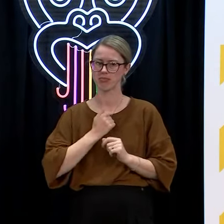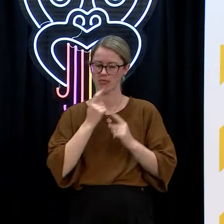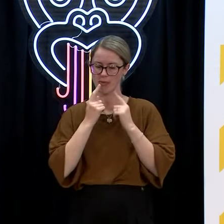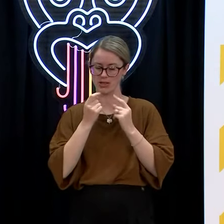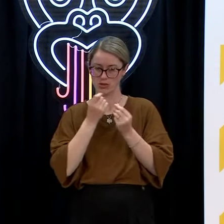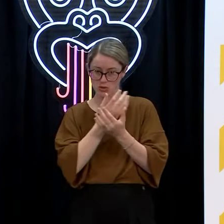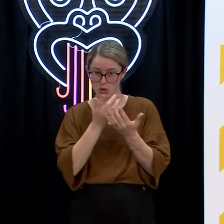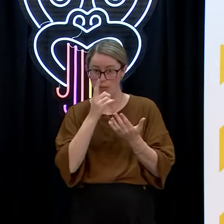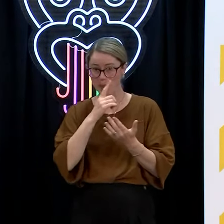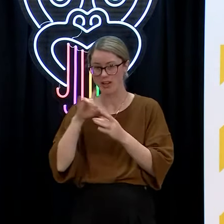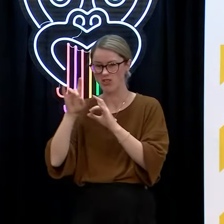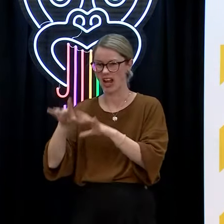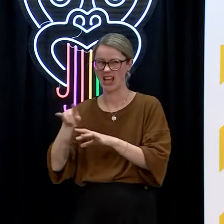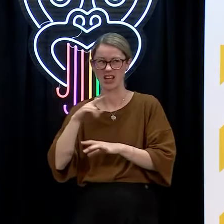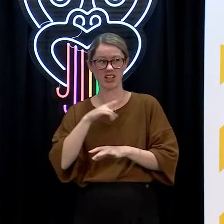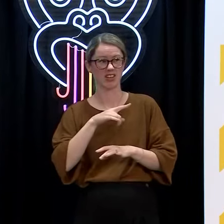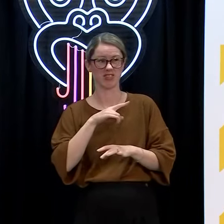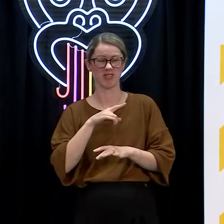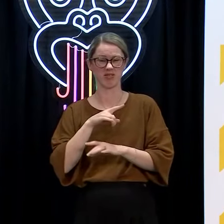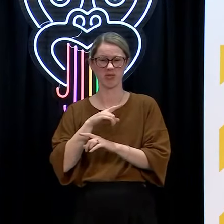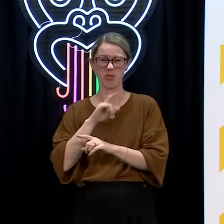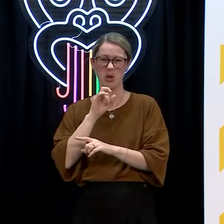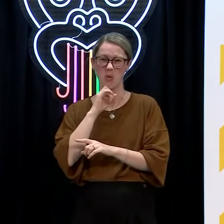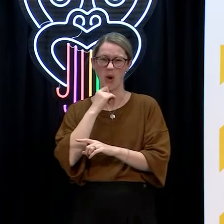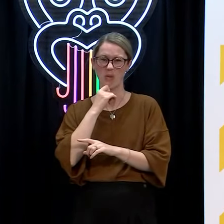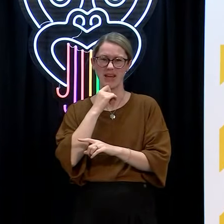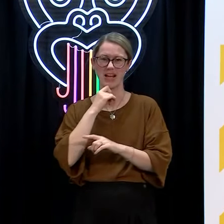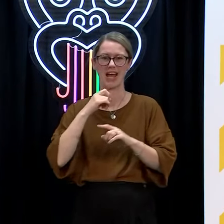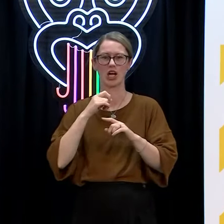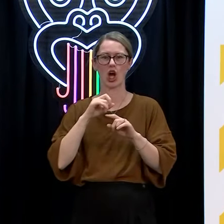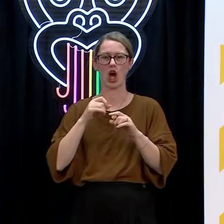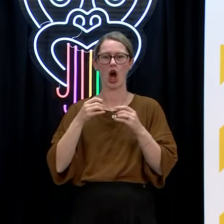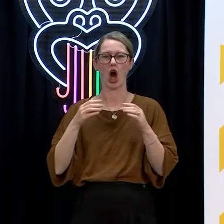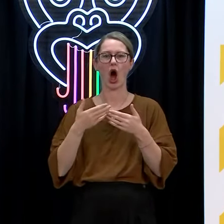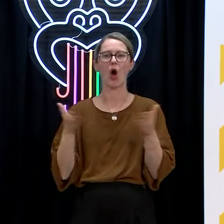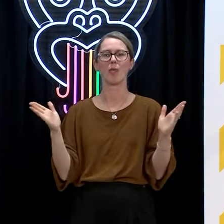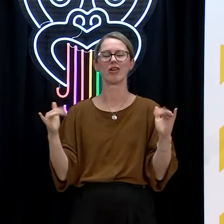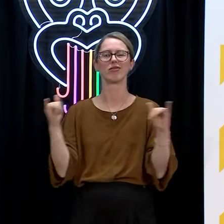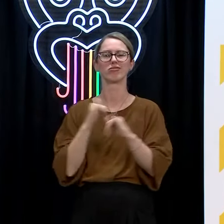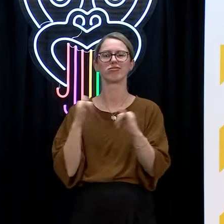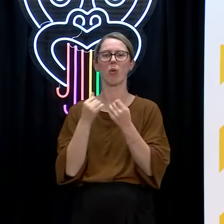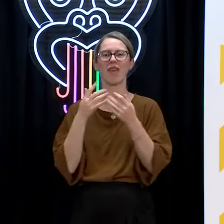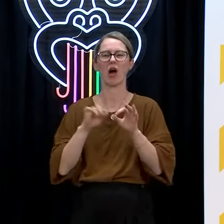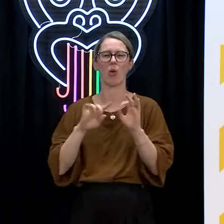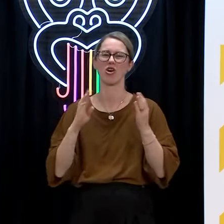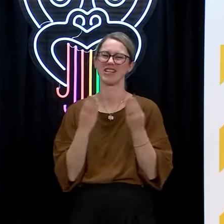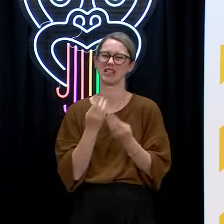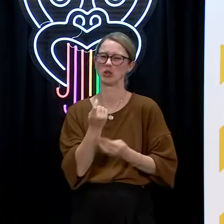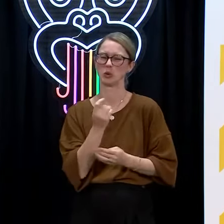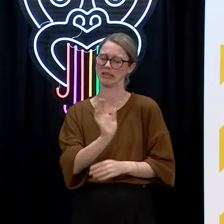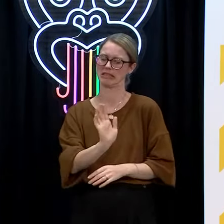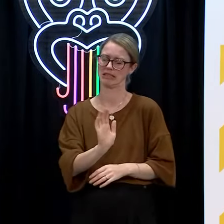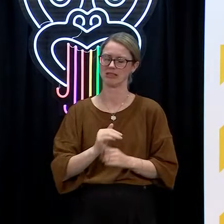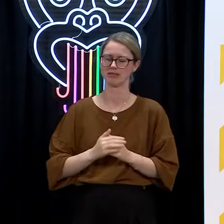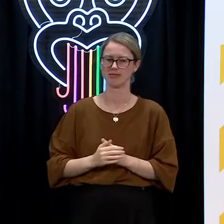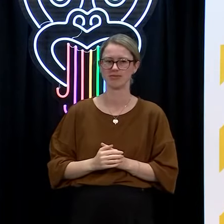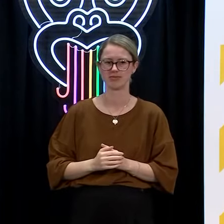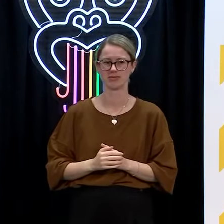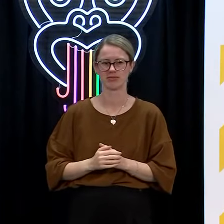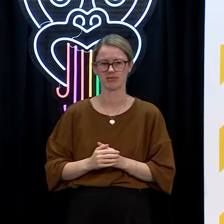in Australia is I wouldn't be banking on the Trans-Tasman bubble reopening anytime soon. Leave.